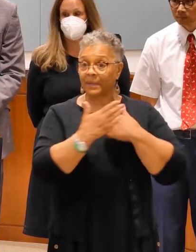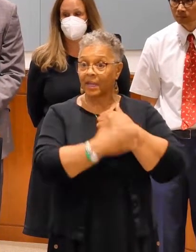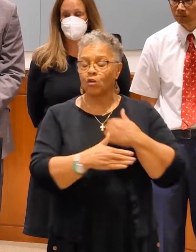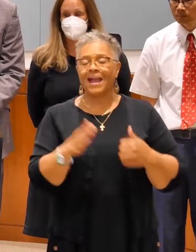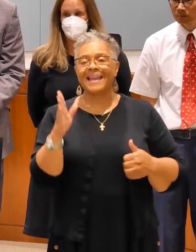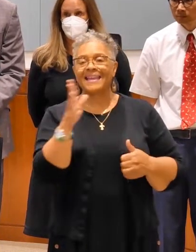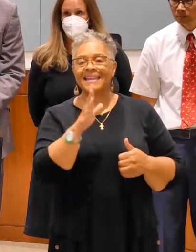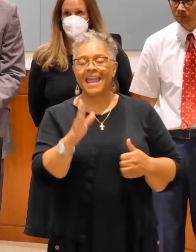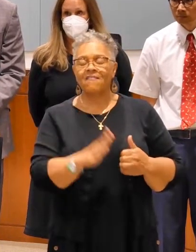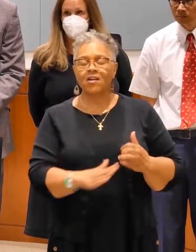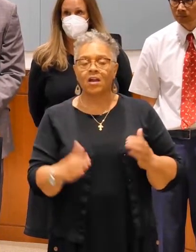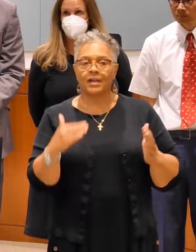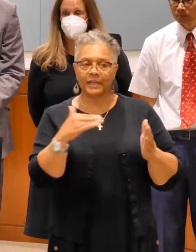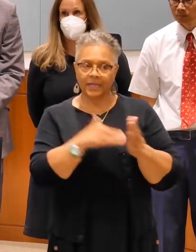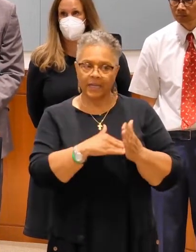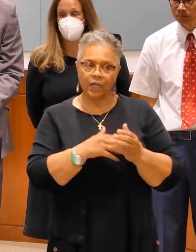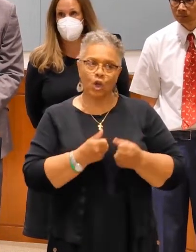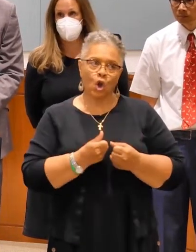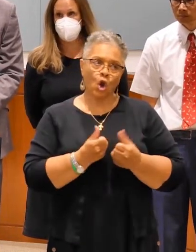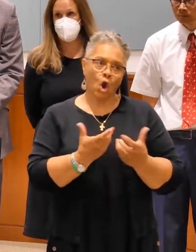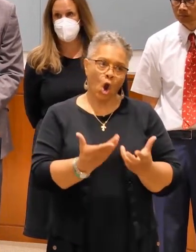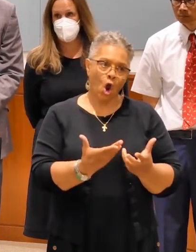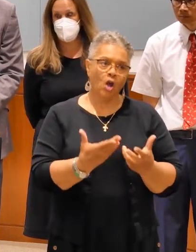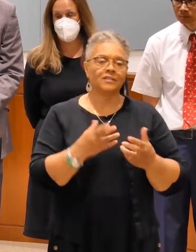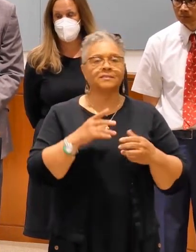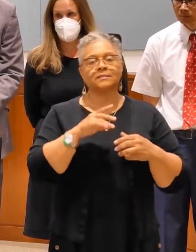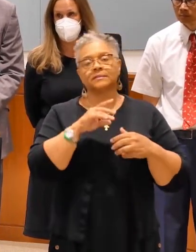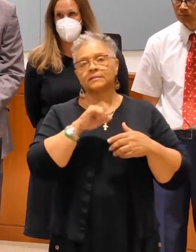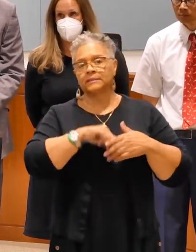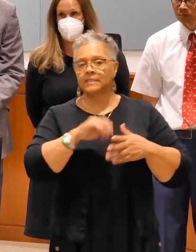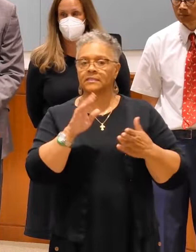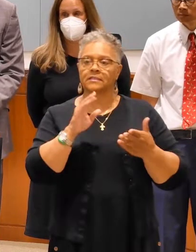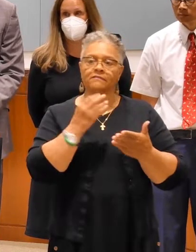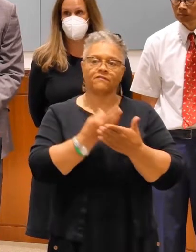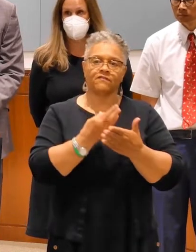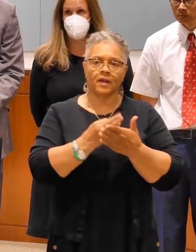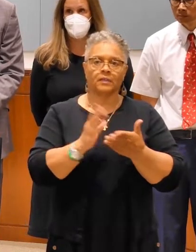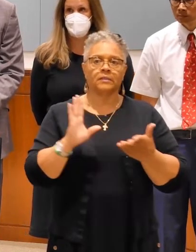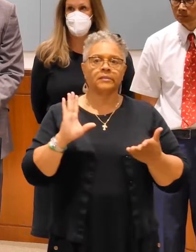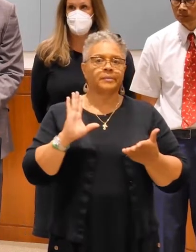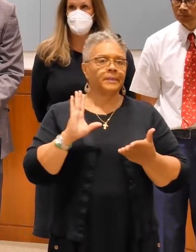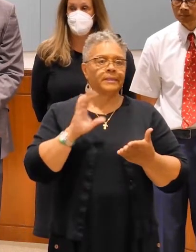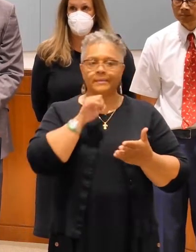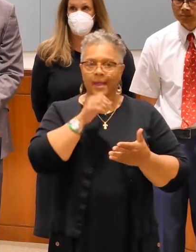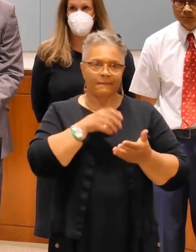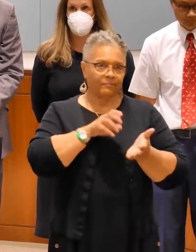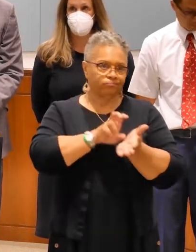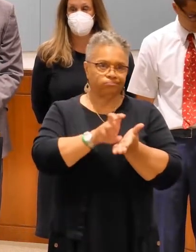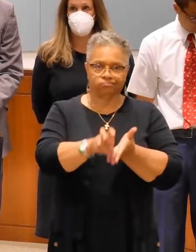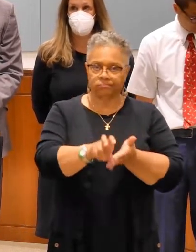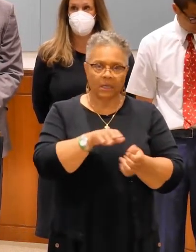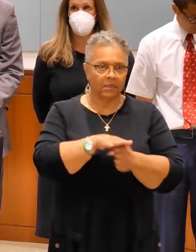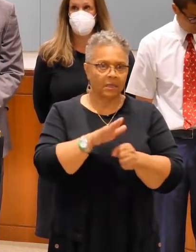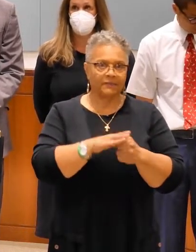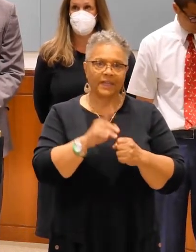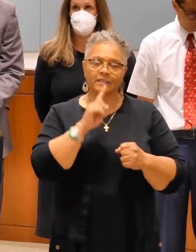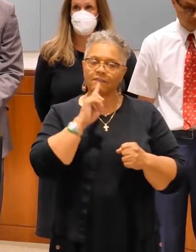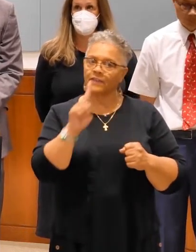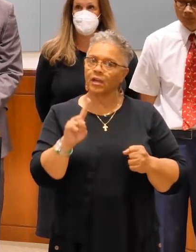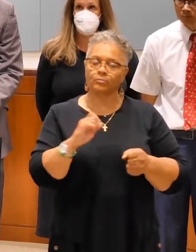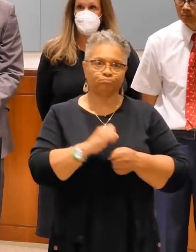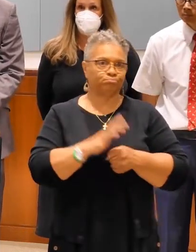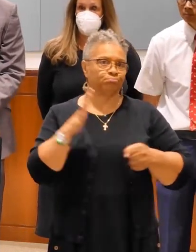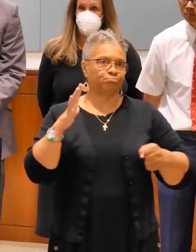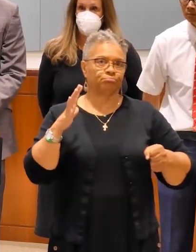again jeopardize this fund or underfund the liabilities because it is a volatile space to play with.